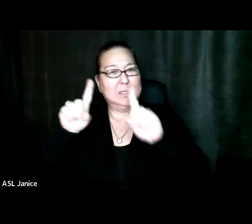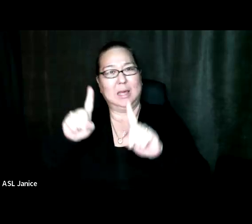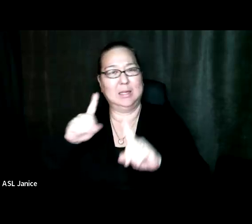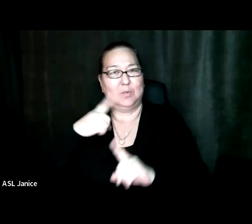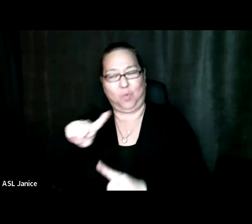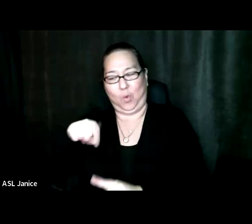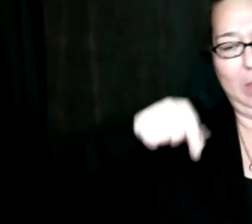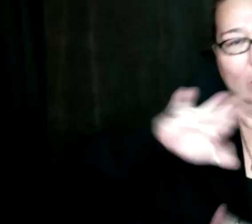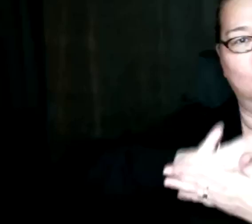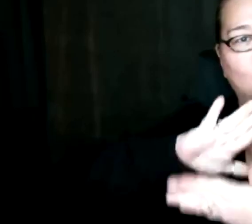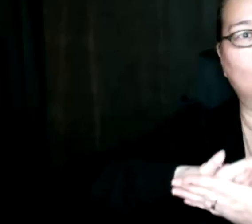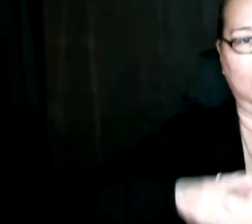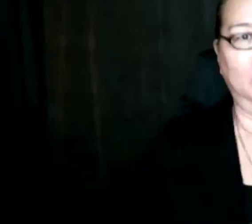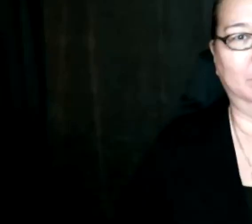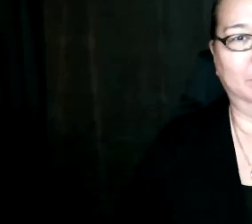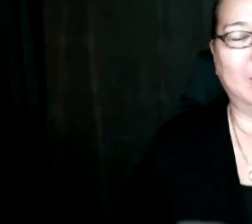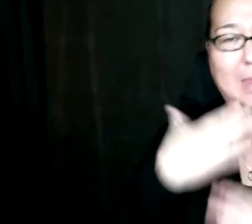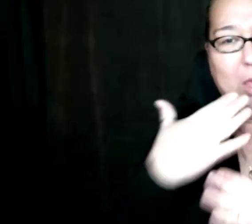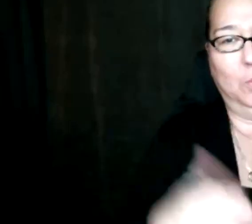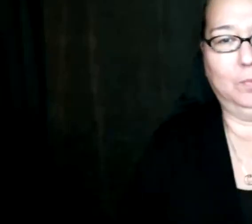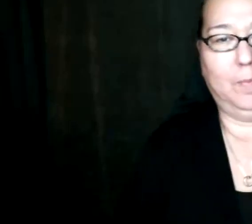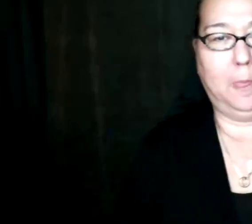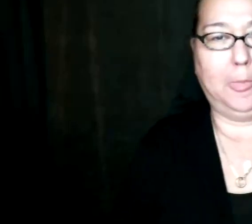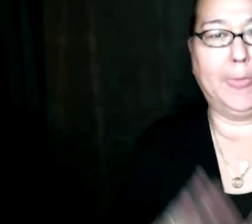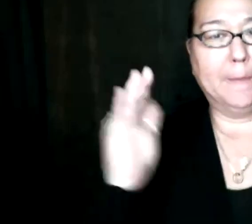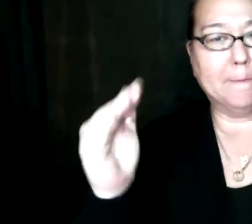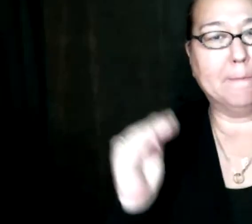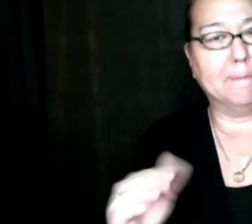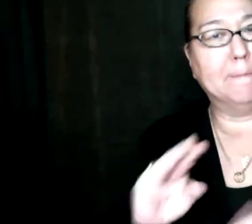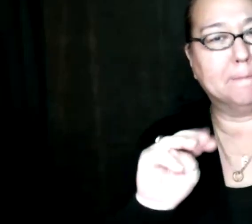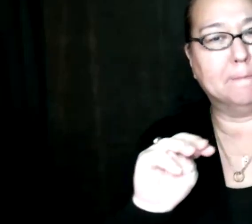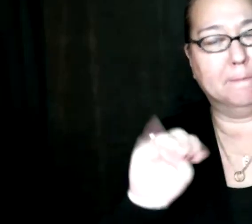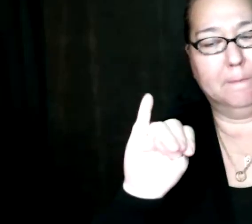Thank you. Our next speaker is Michelle Kane.